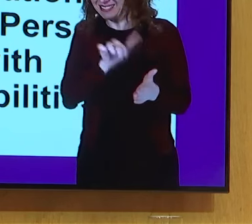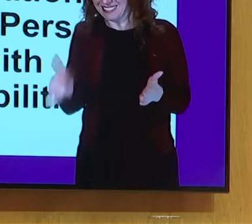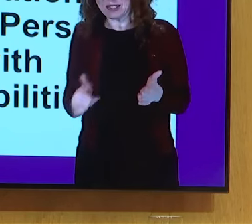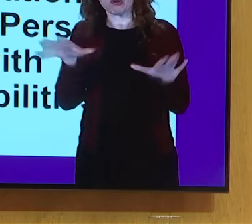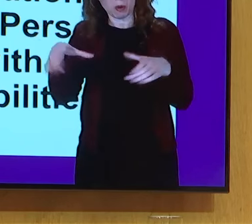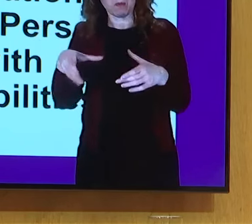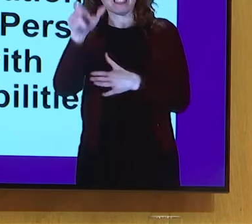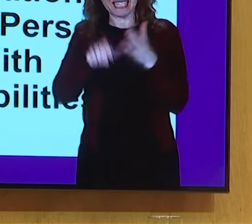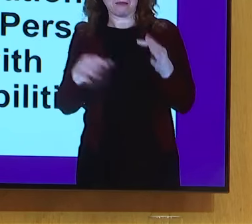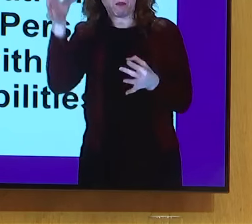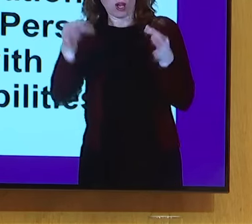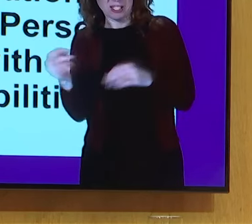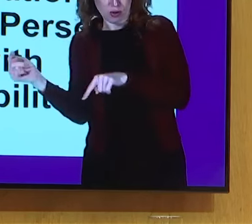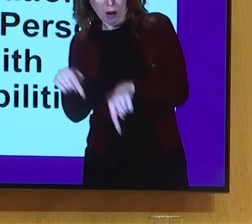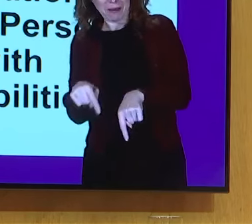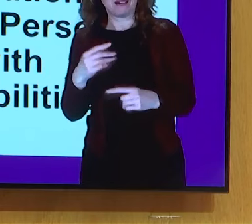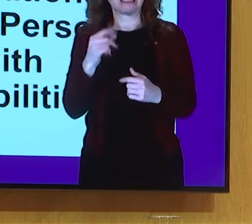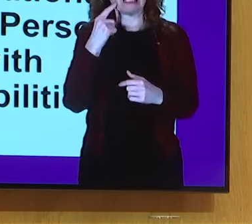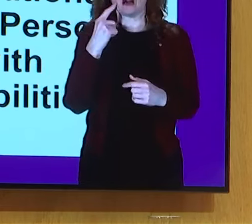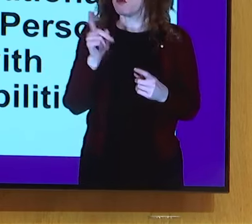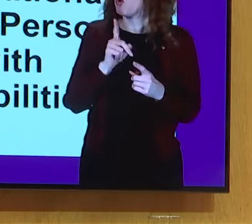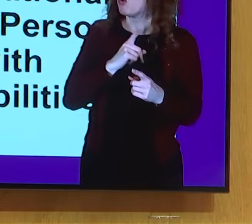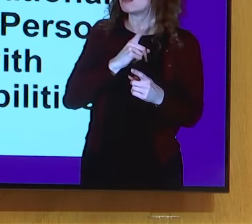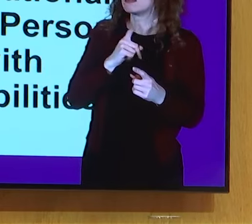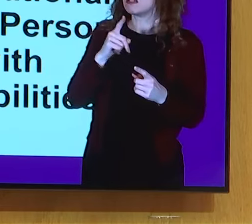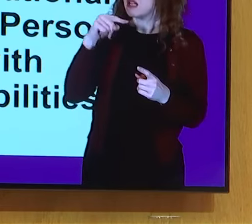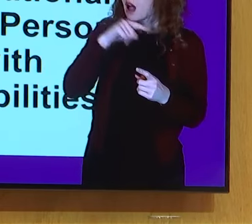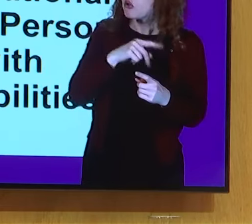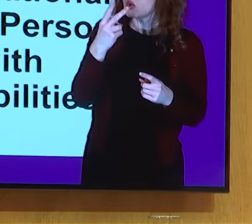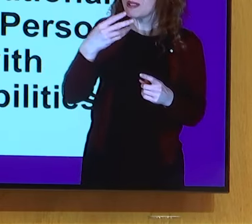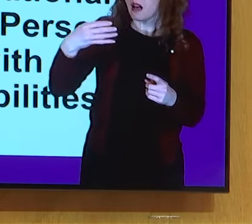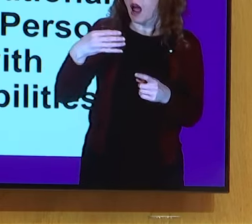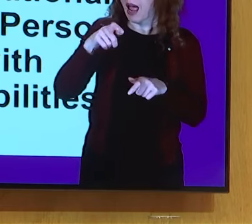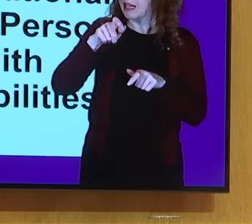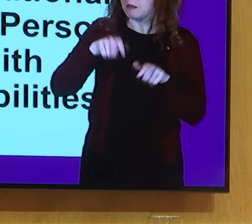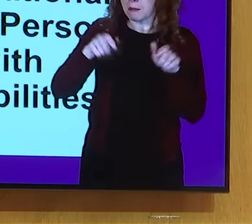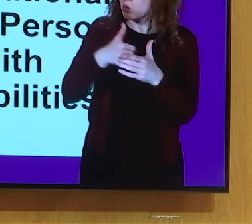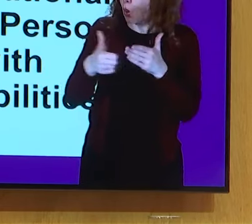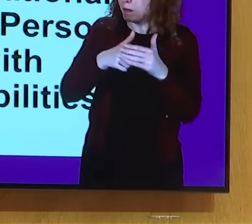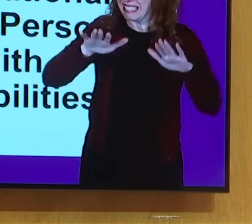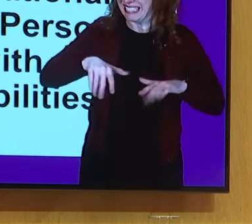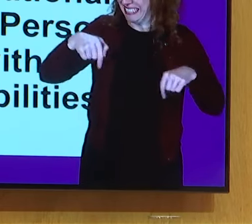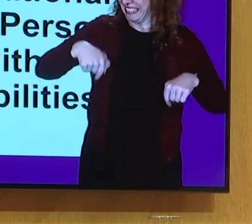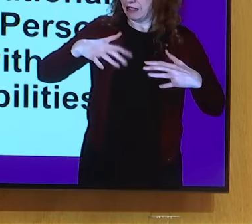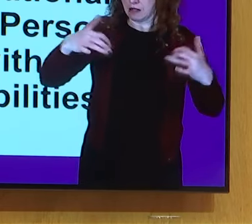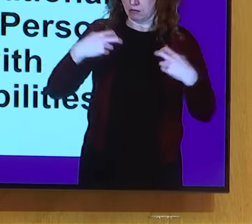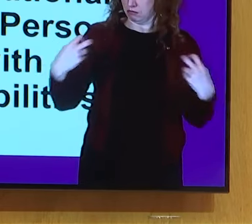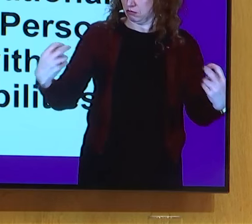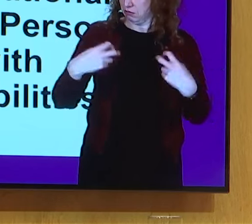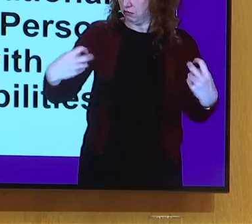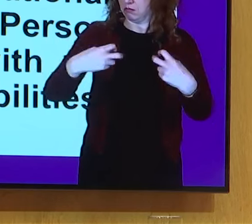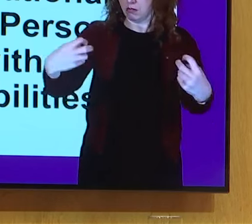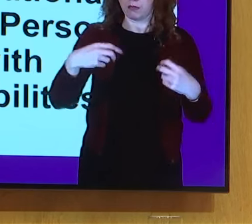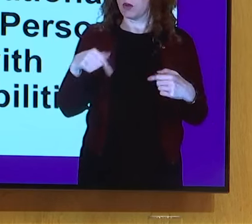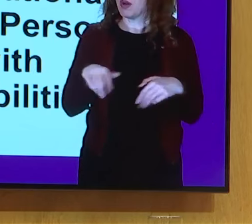because none of us, absolutely none of us, the 129 of us who normally sit in those seats, or any of us, I guess, that are here today, are the